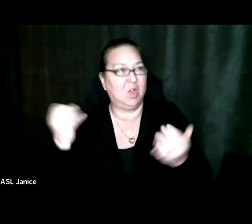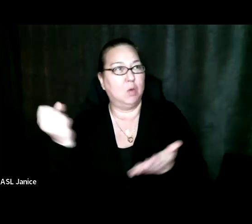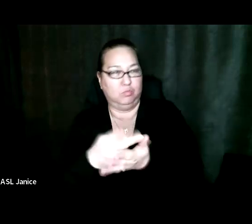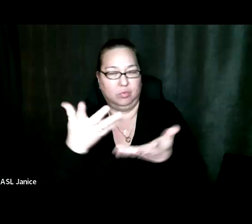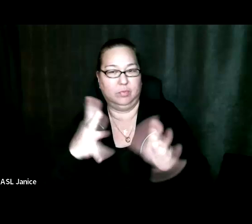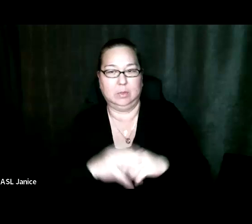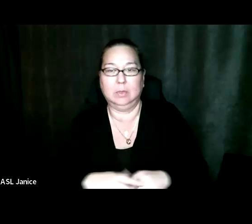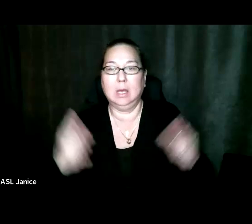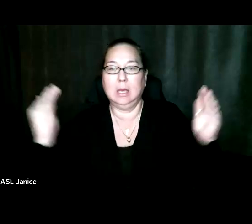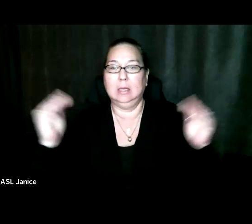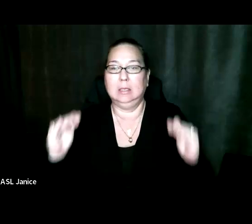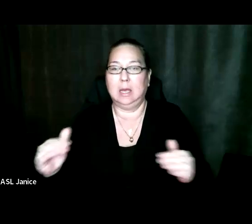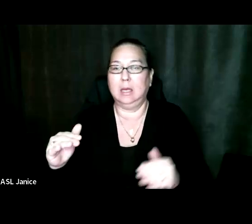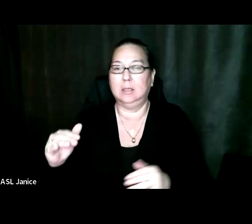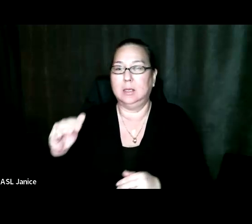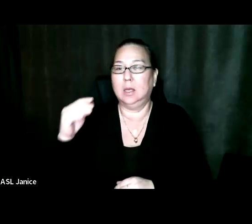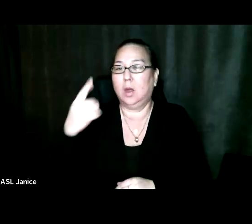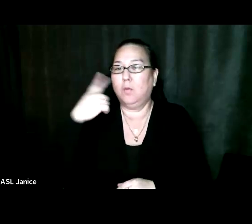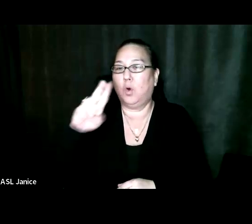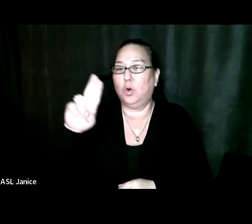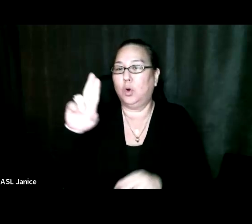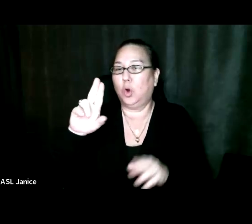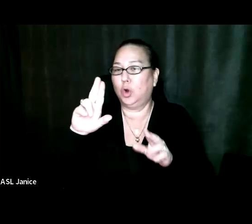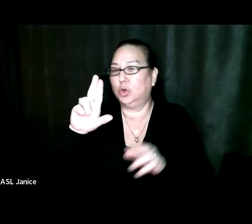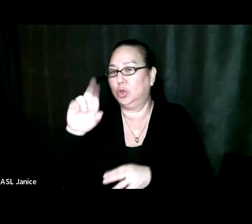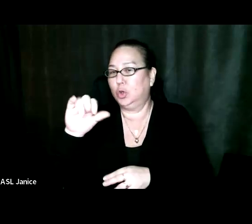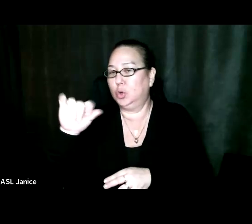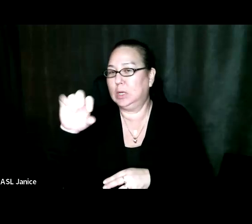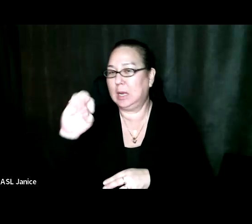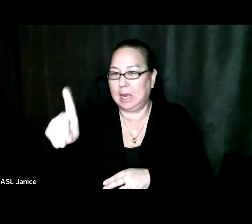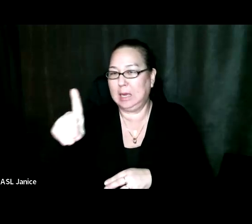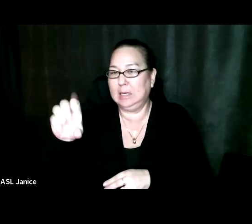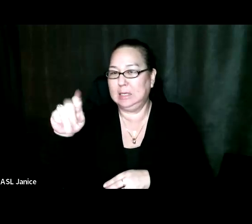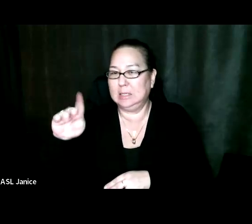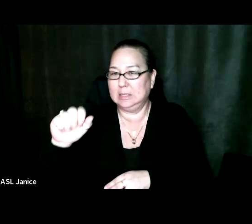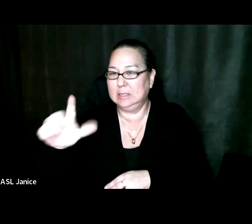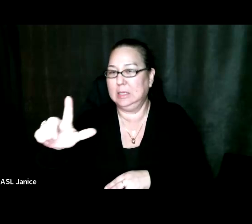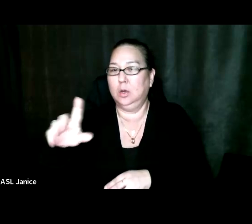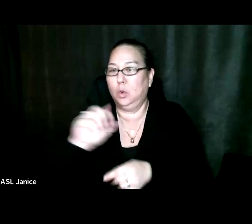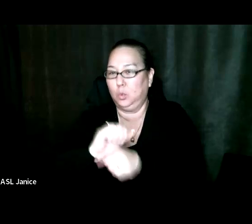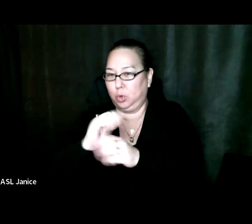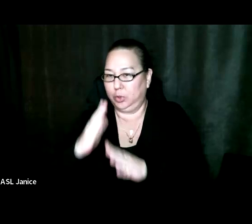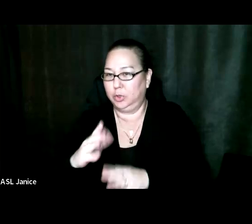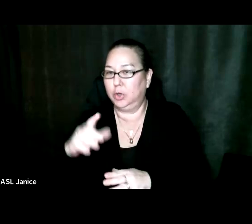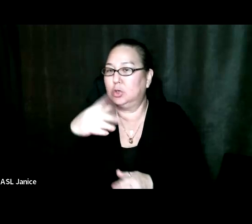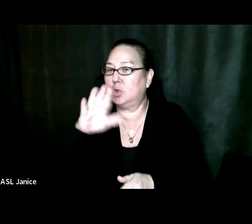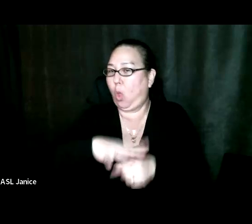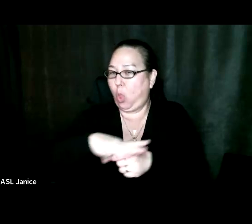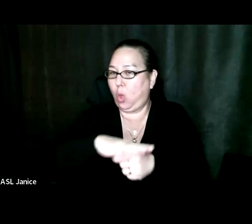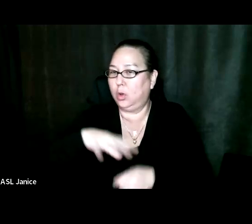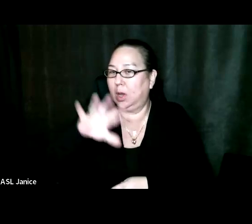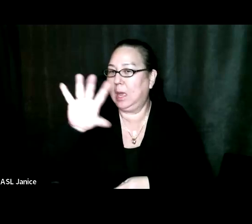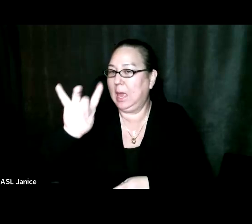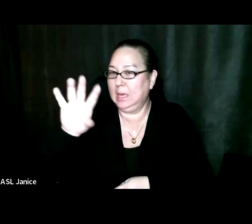entertain a motion to approve the United Steelworkers Local 8751 Letters of Agreement B as presented. Is there